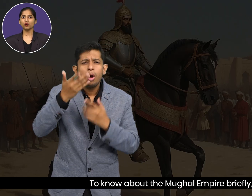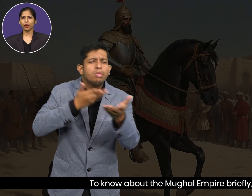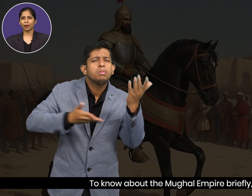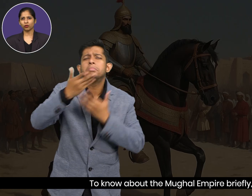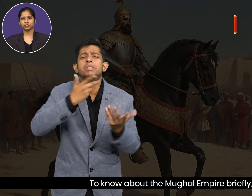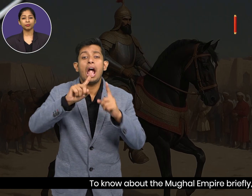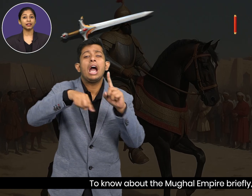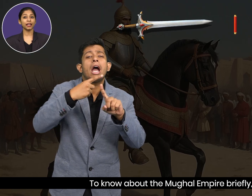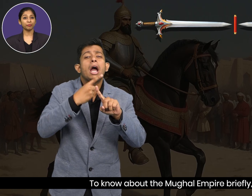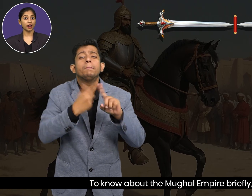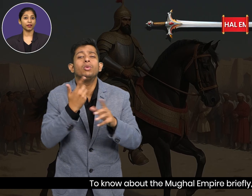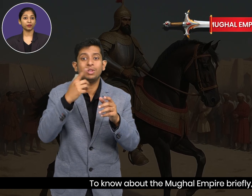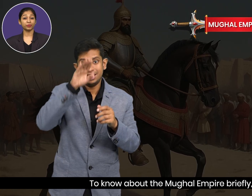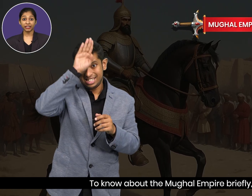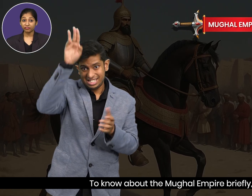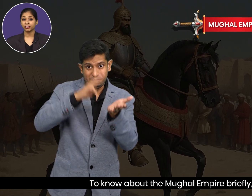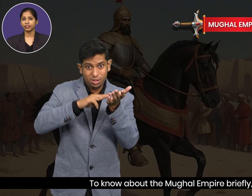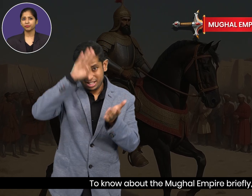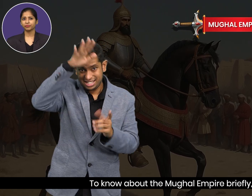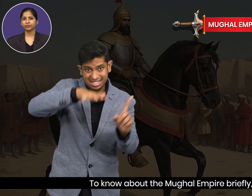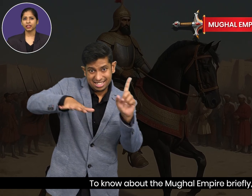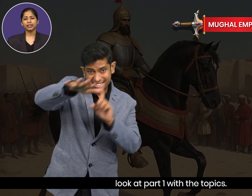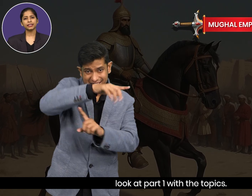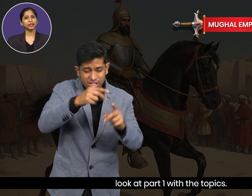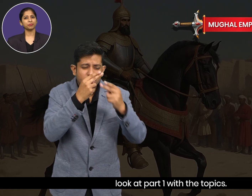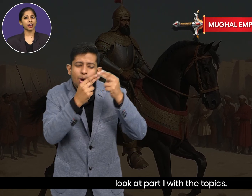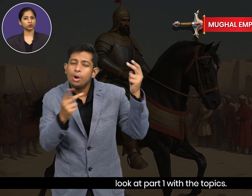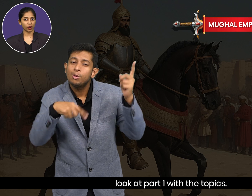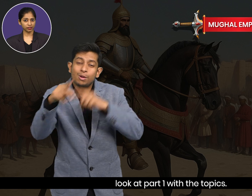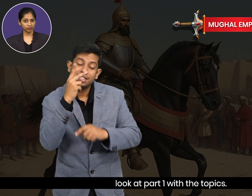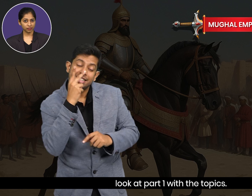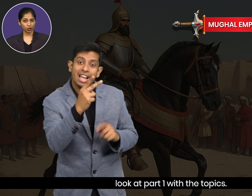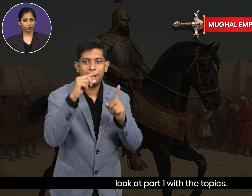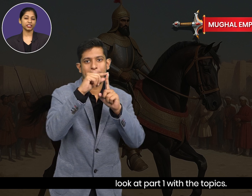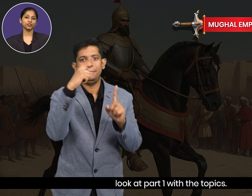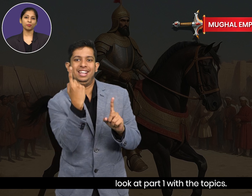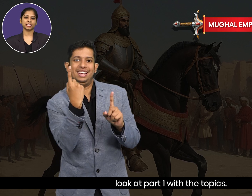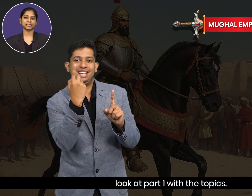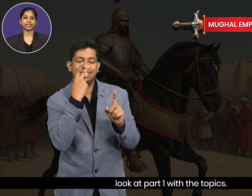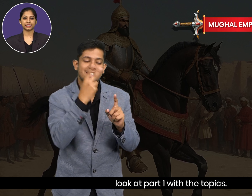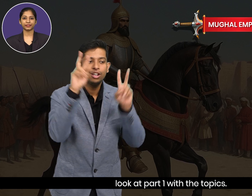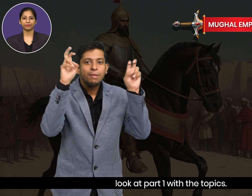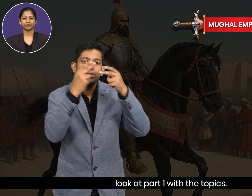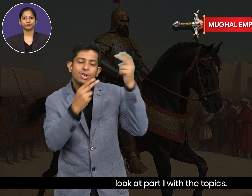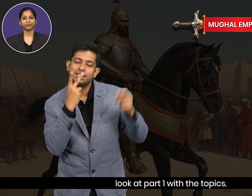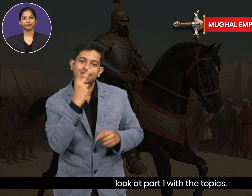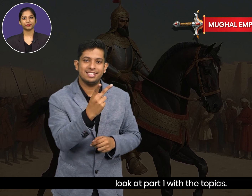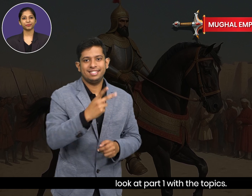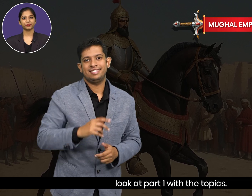To know about the Mughal Empire briefly, look at part 1 with the topics.